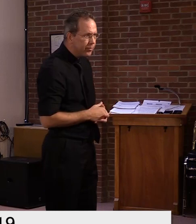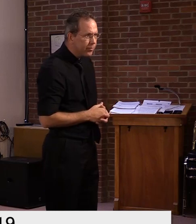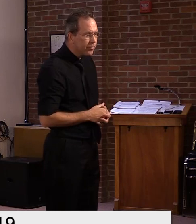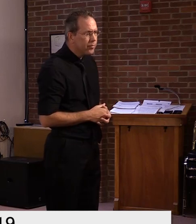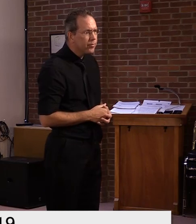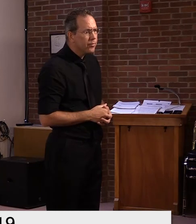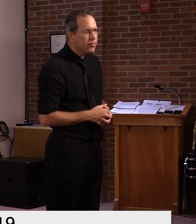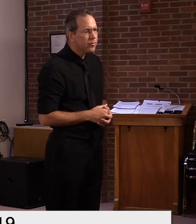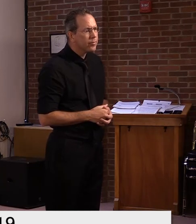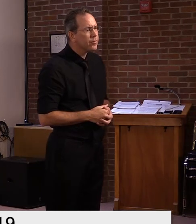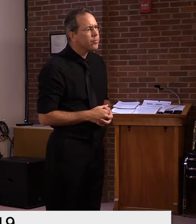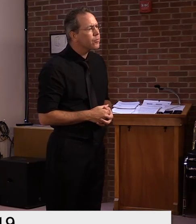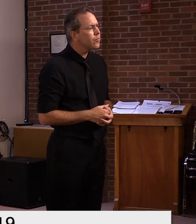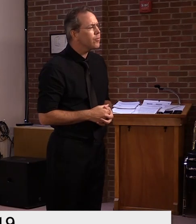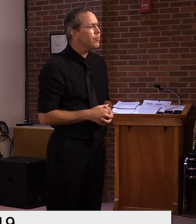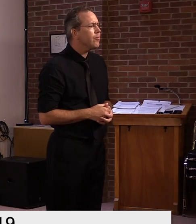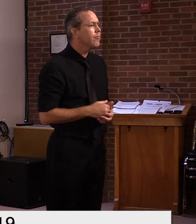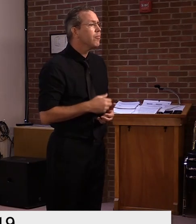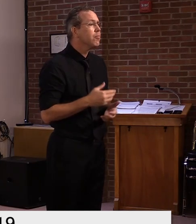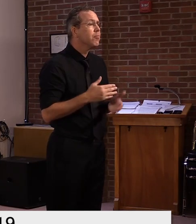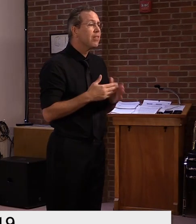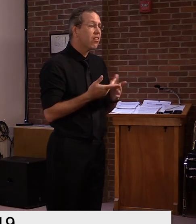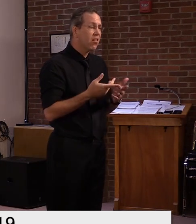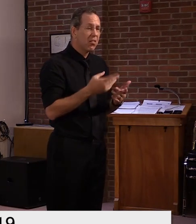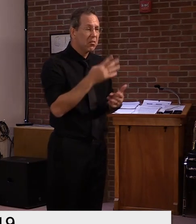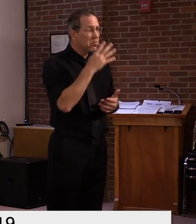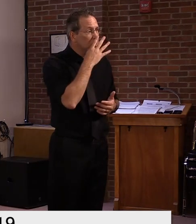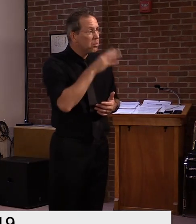going to be exempt from those sort of